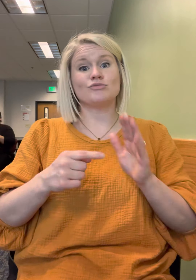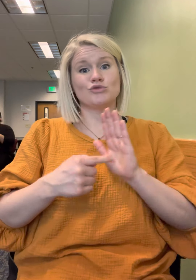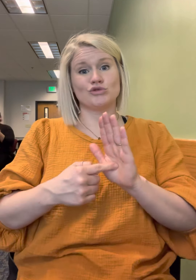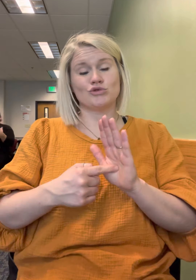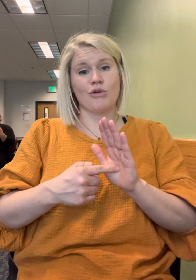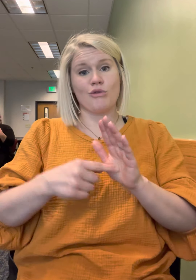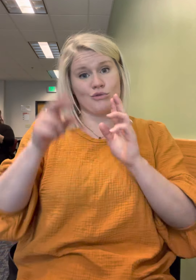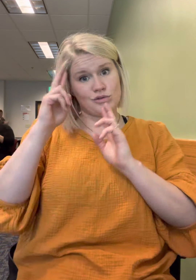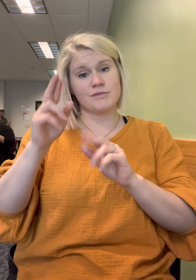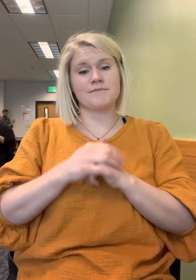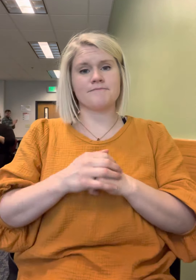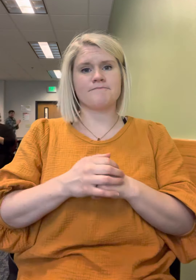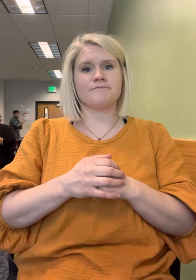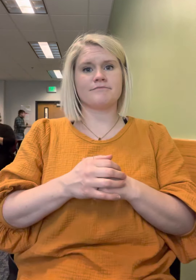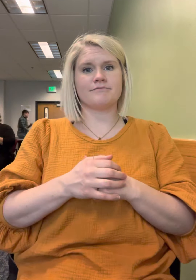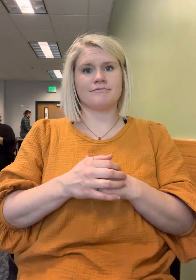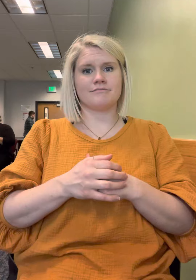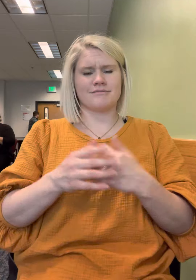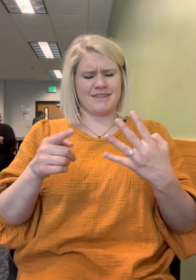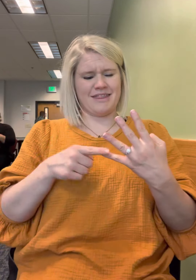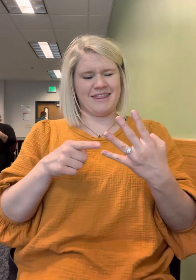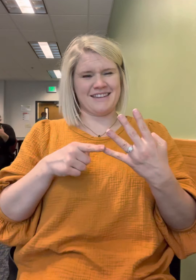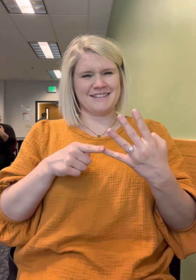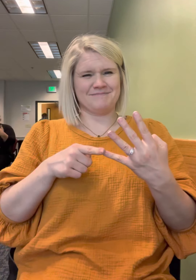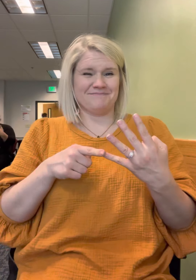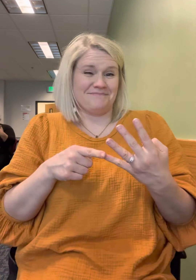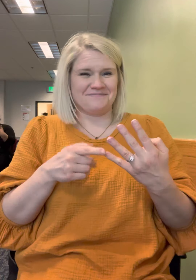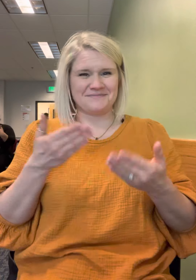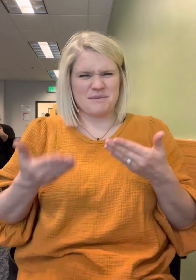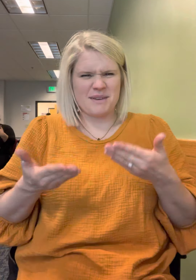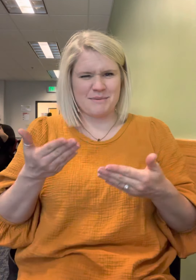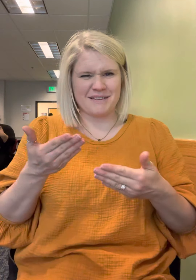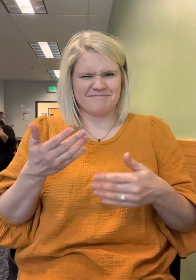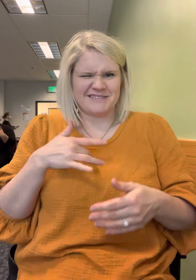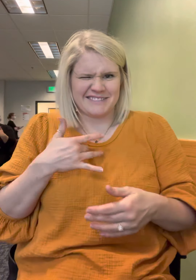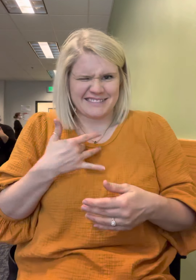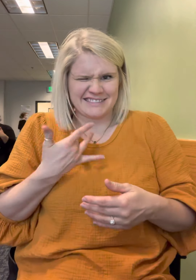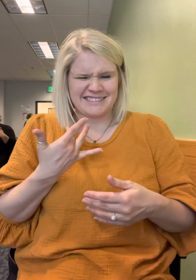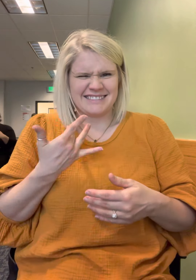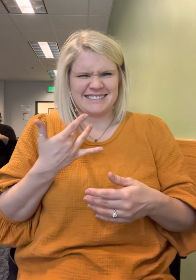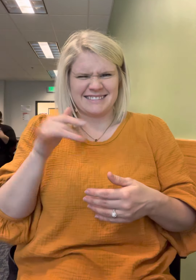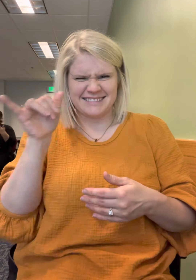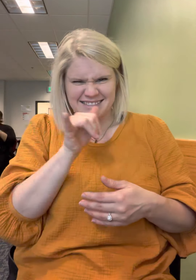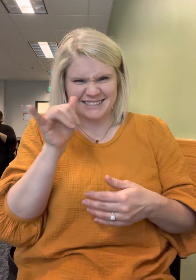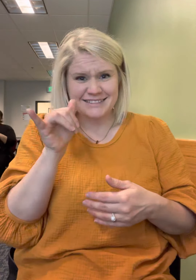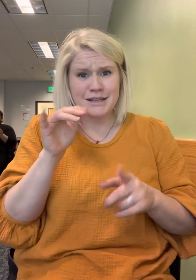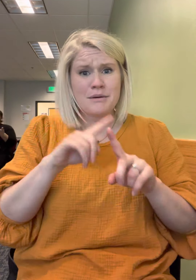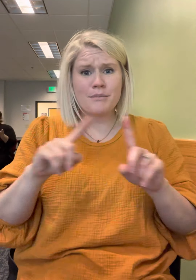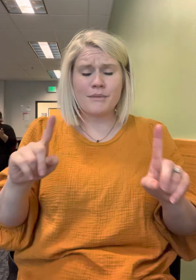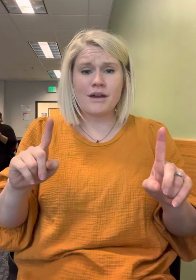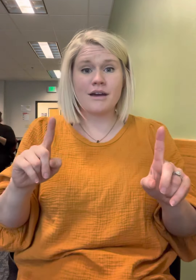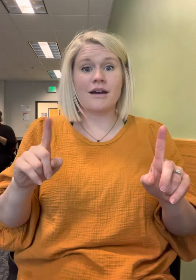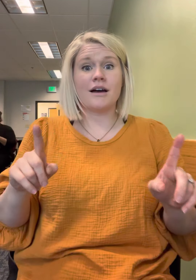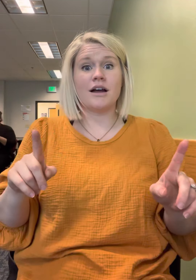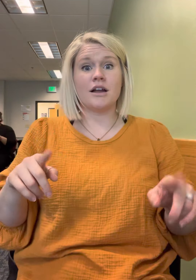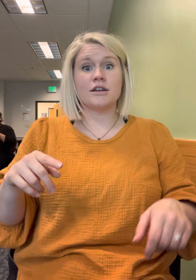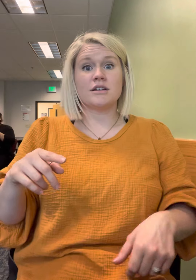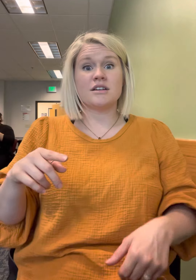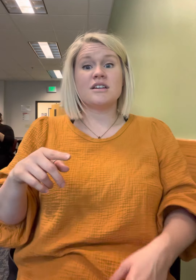if you think about it, you know that you want people to respect your stuff. You don't like it when people take